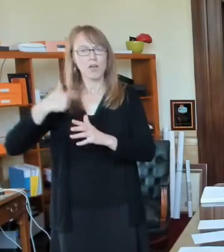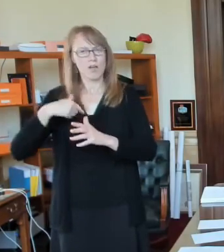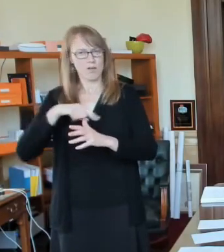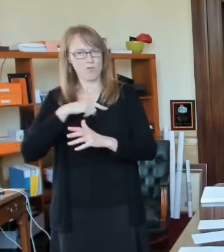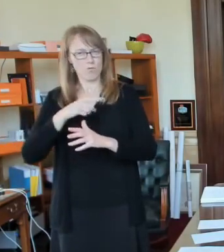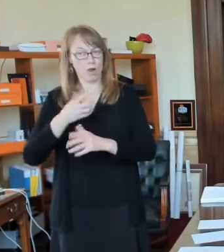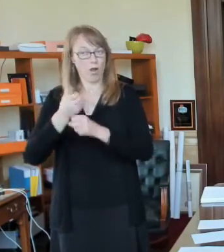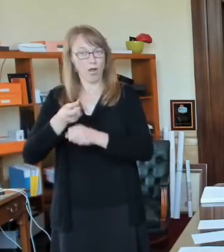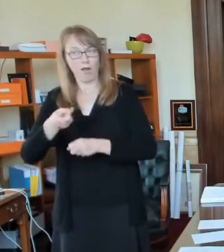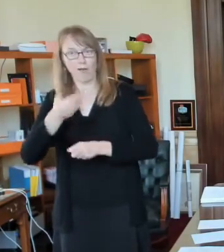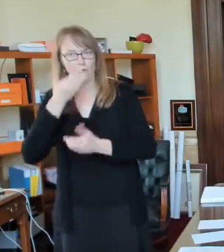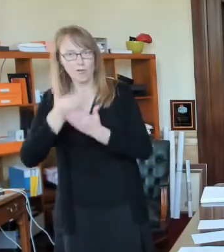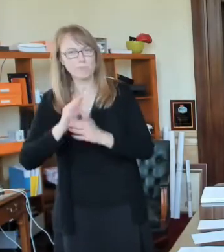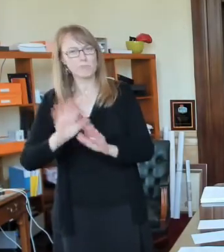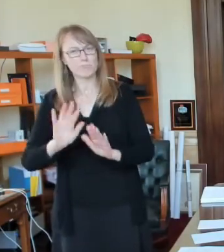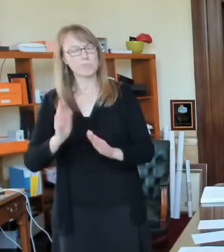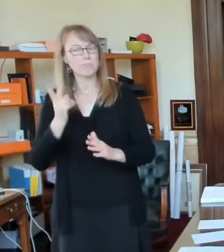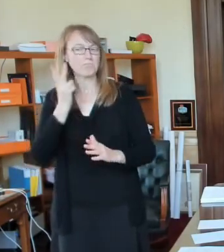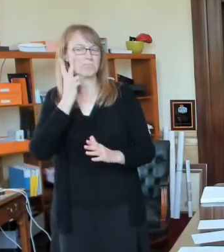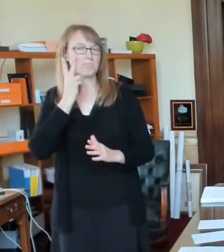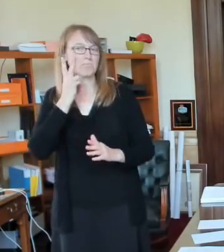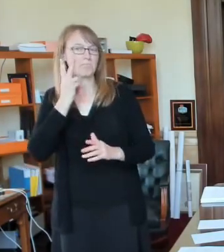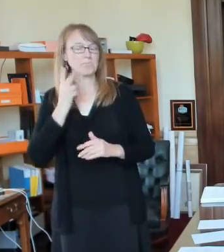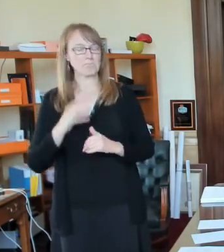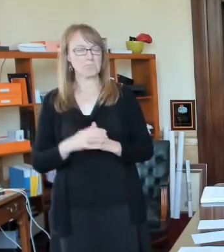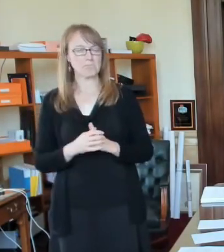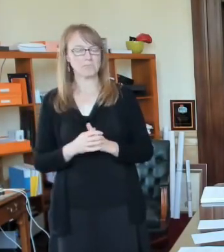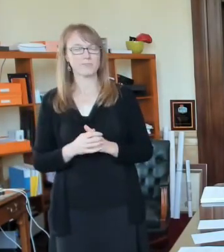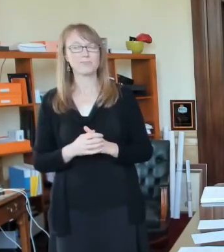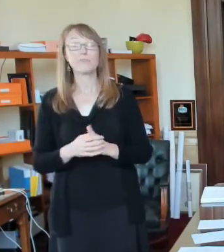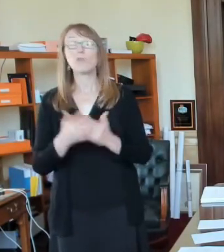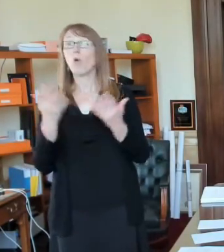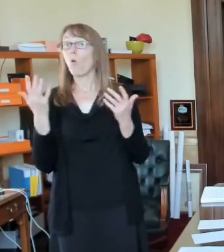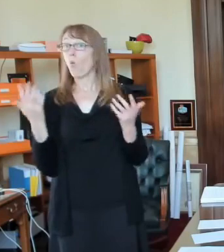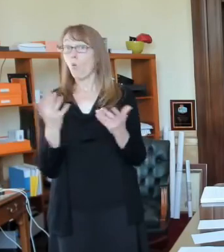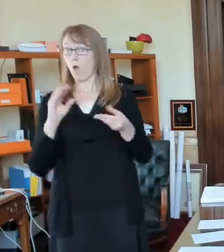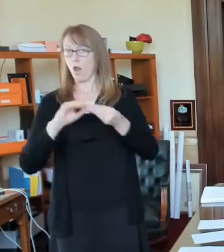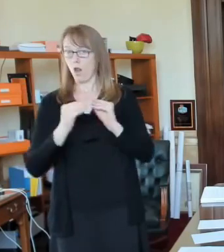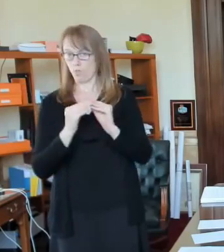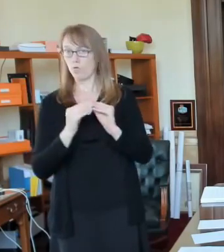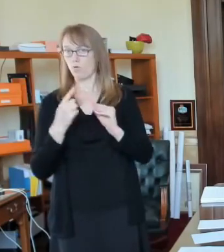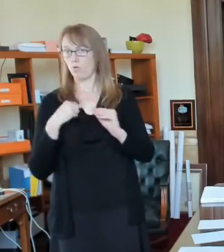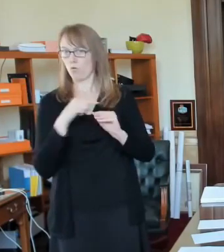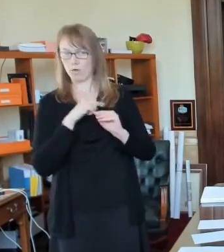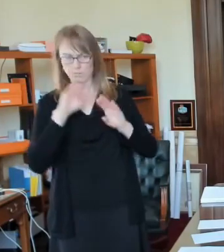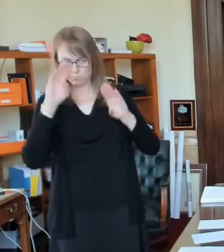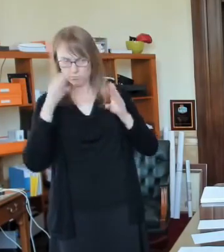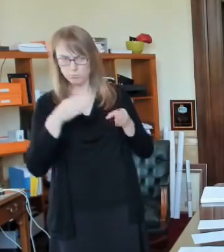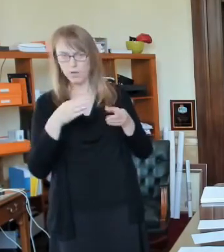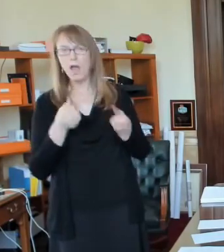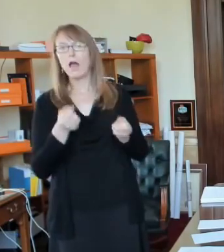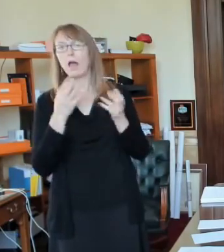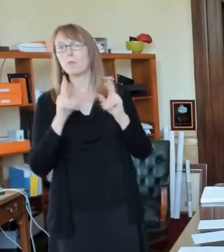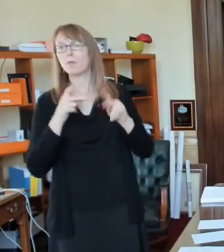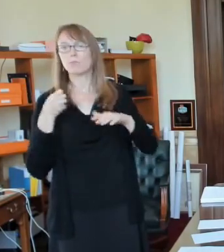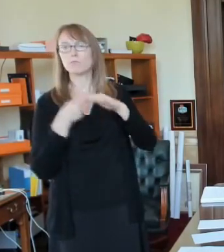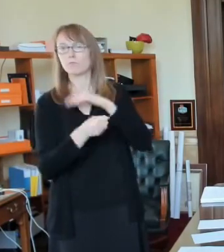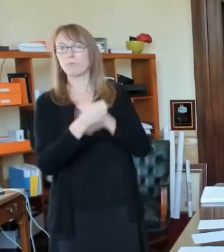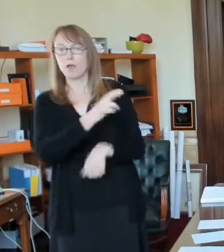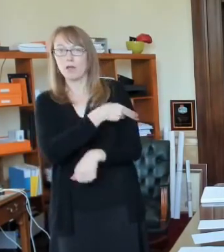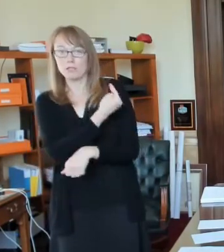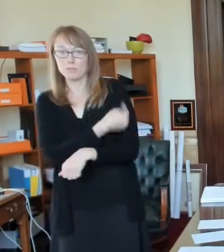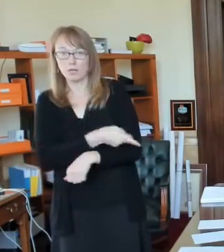of people that are in the hospital. And right now, there are, both for the confirmed cases of